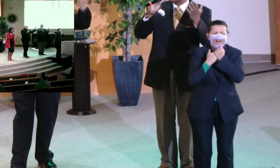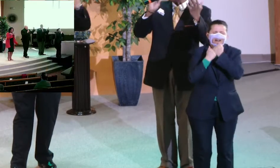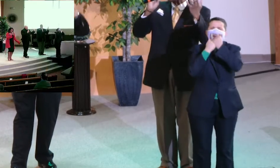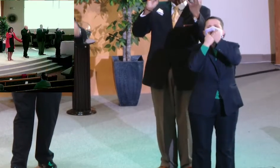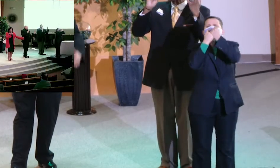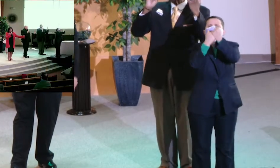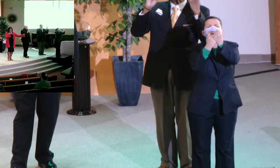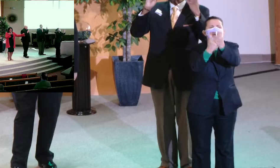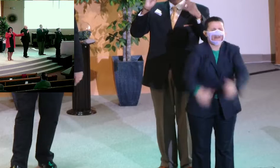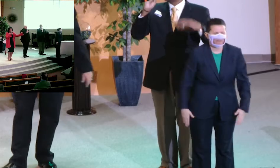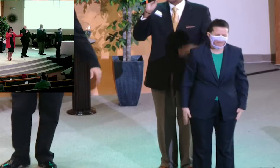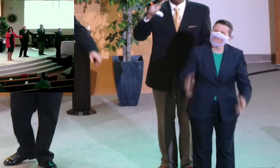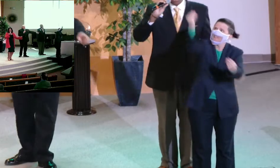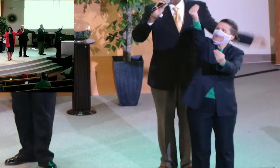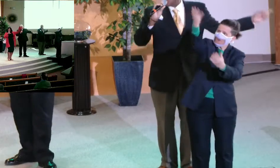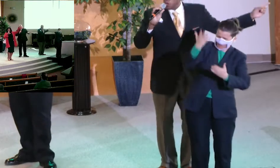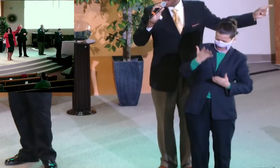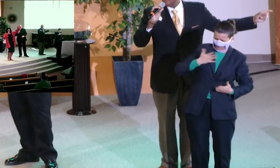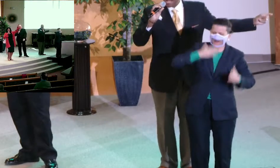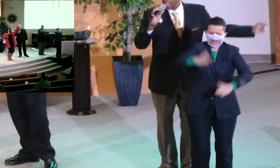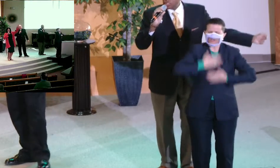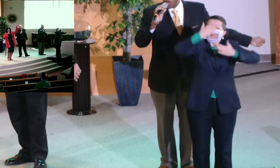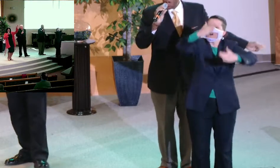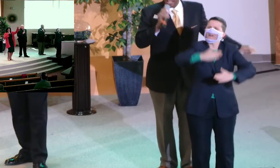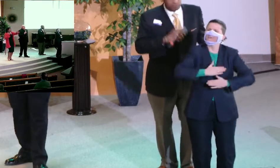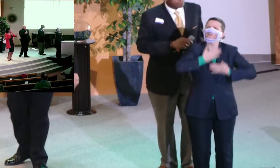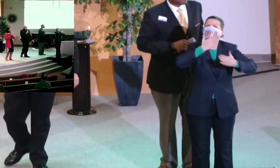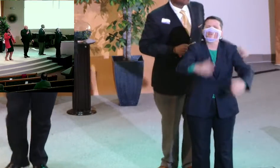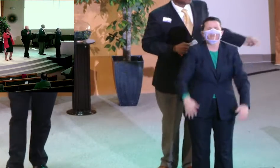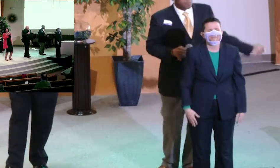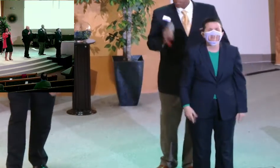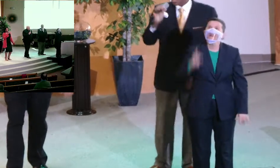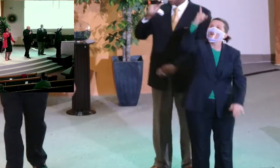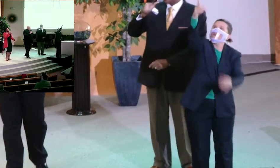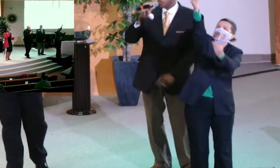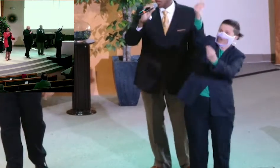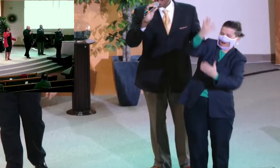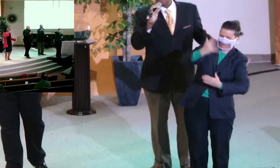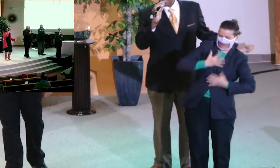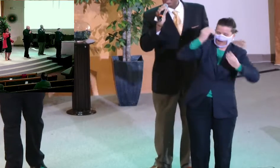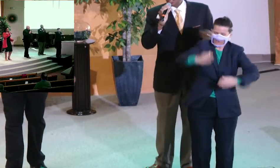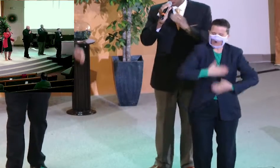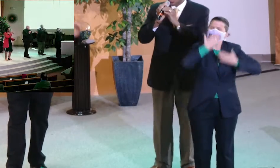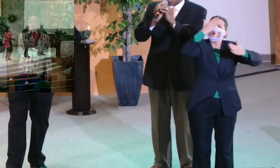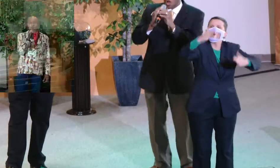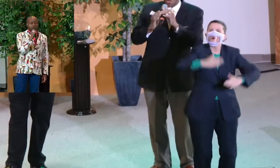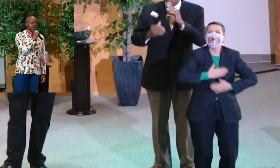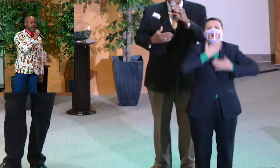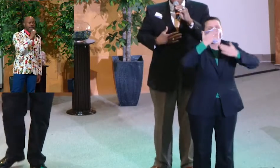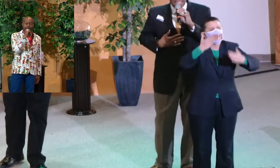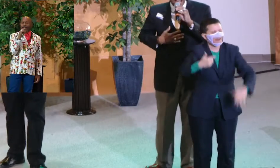my head. You are my joy, you are my